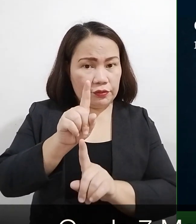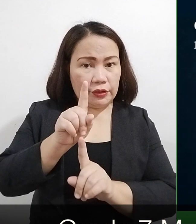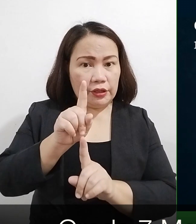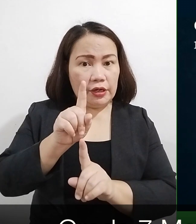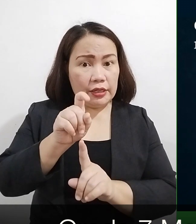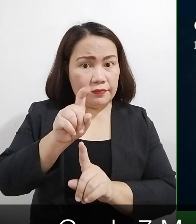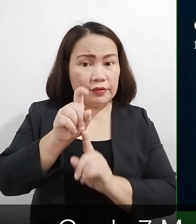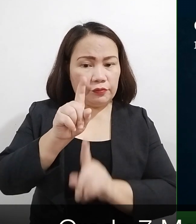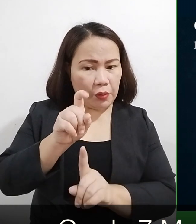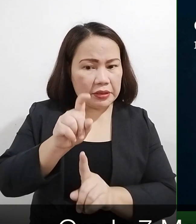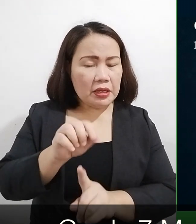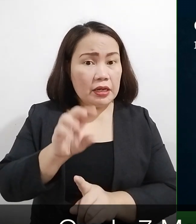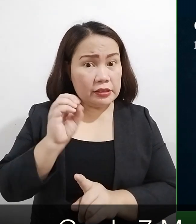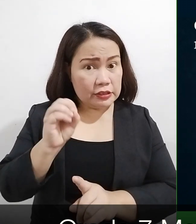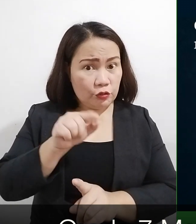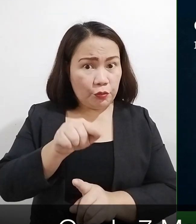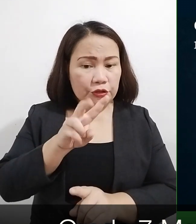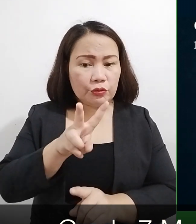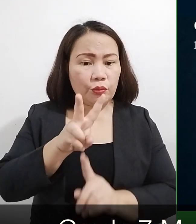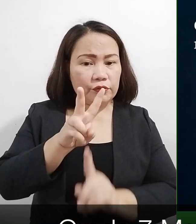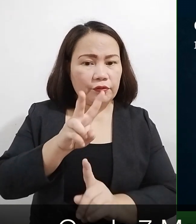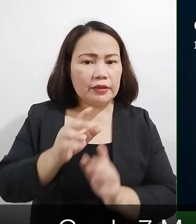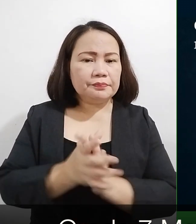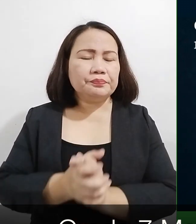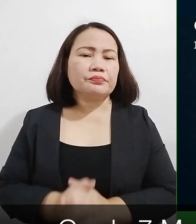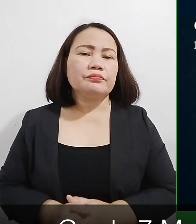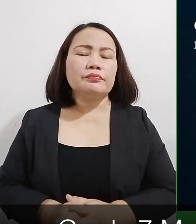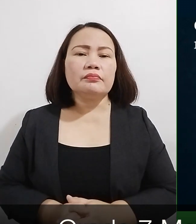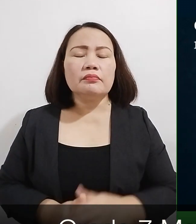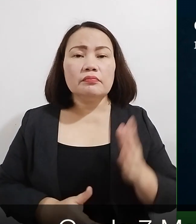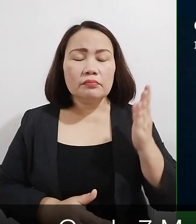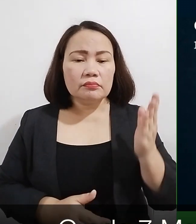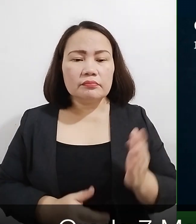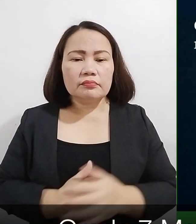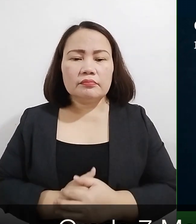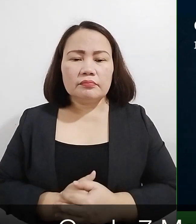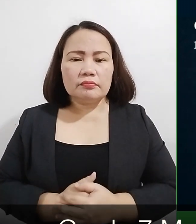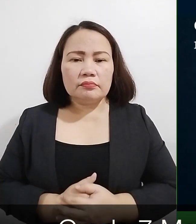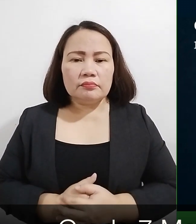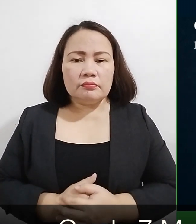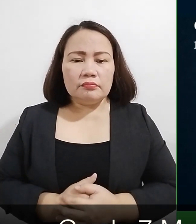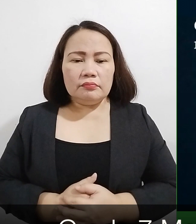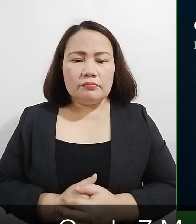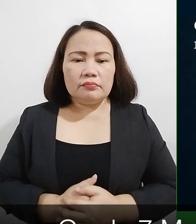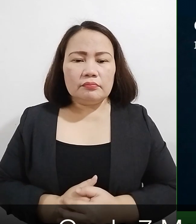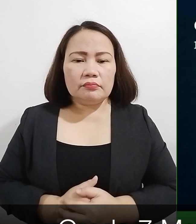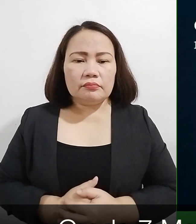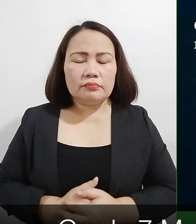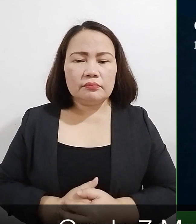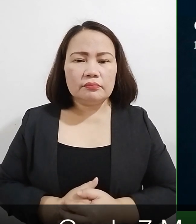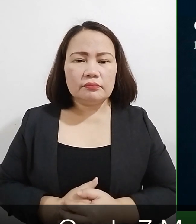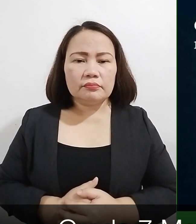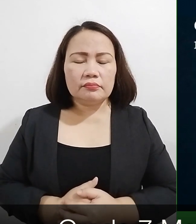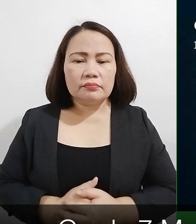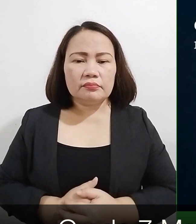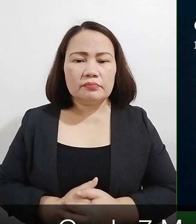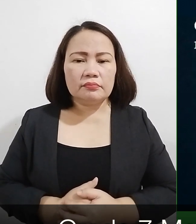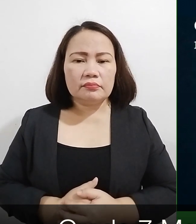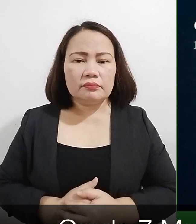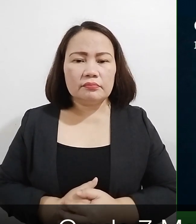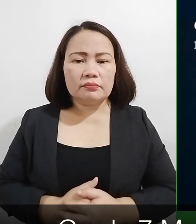perfect square numbers at kinuha natin ang square root nun, automatic the root ay rational numbers.